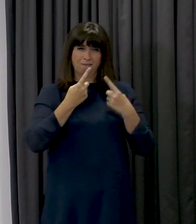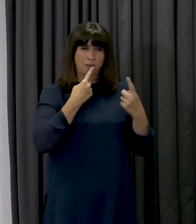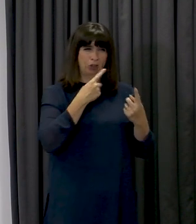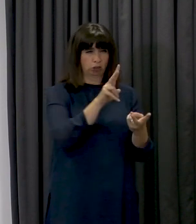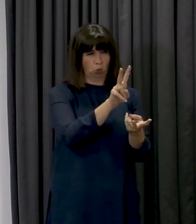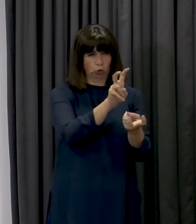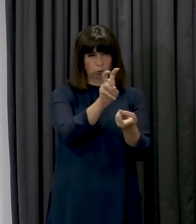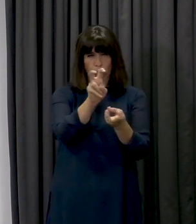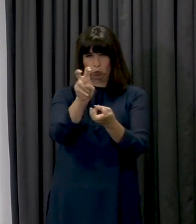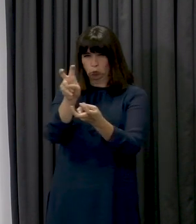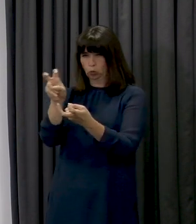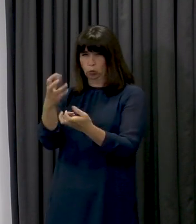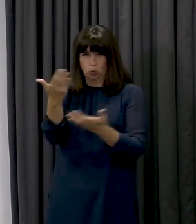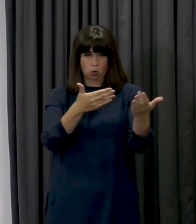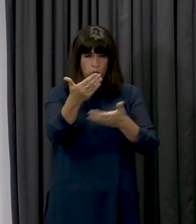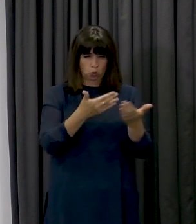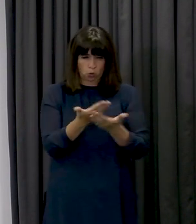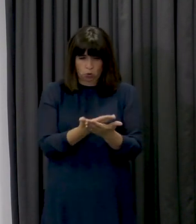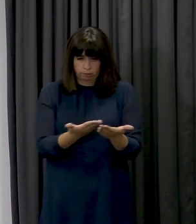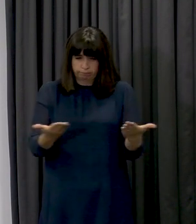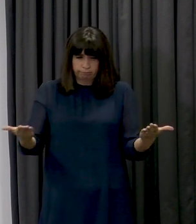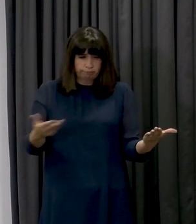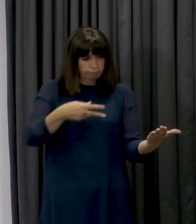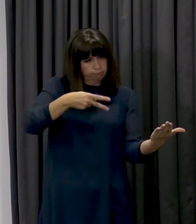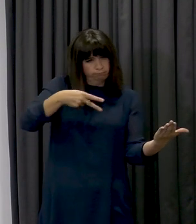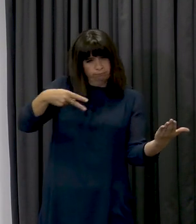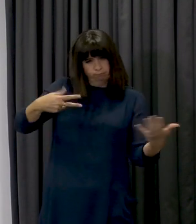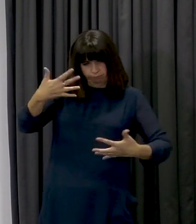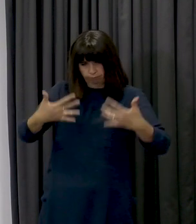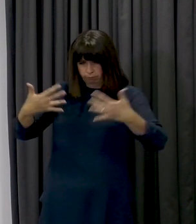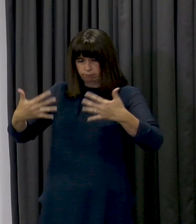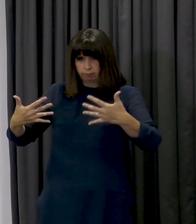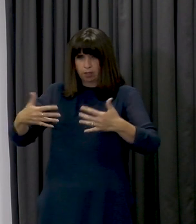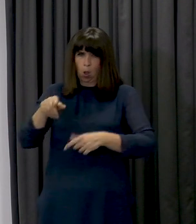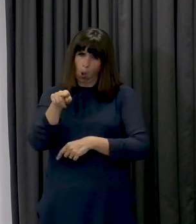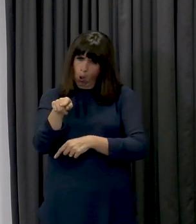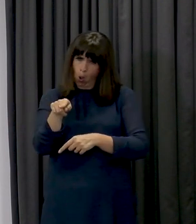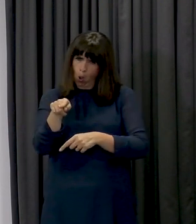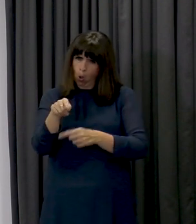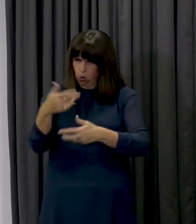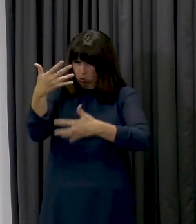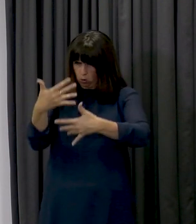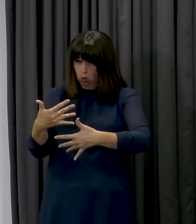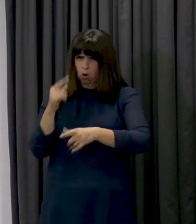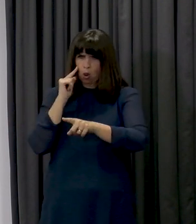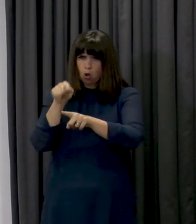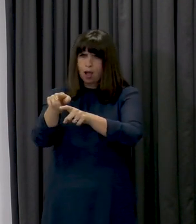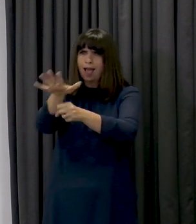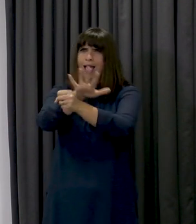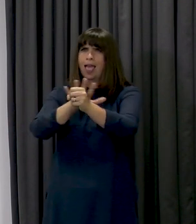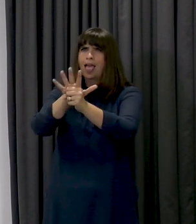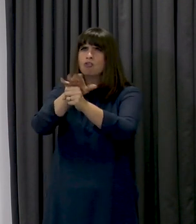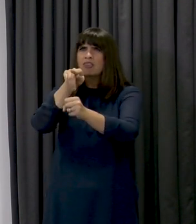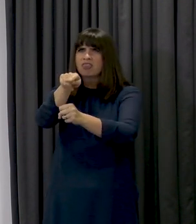information that gives us the earliest possible insight into whether or not the virus is beginning to pick up again in Wales. And our